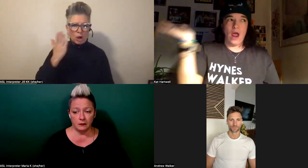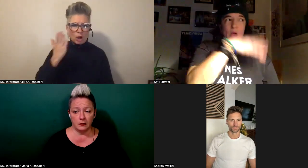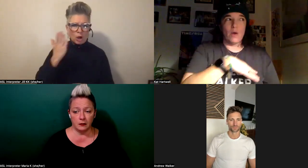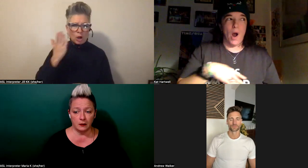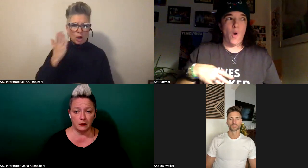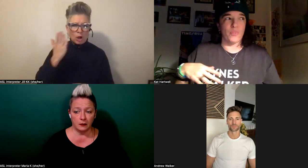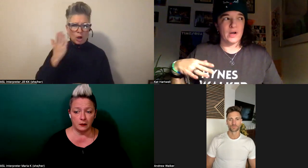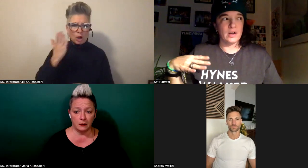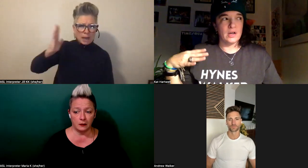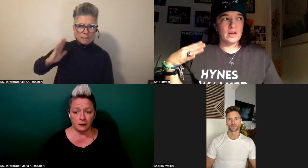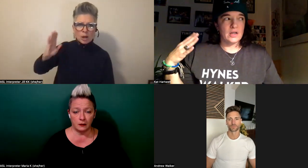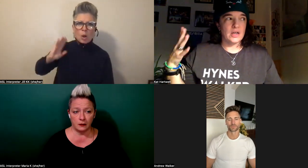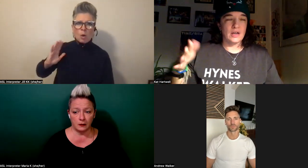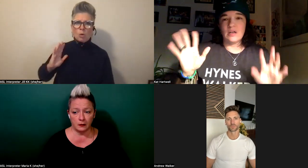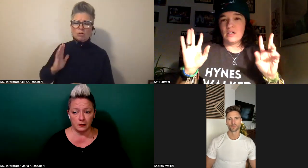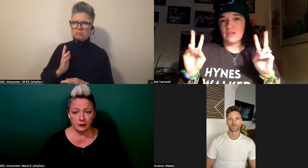ago when they were both